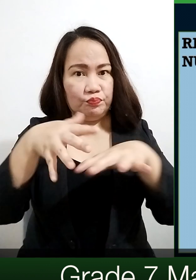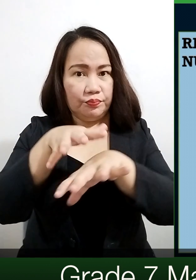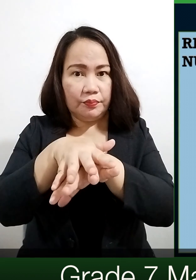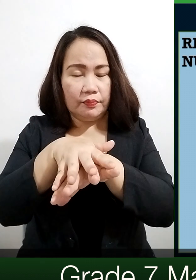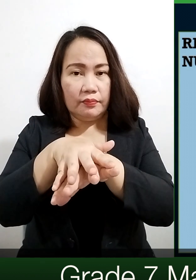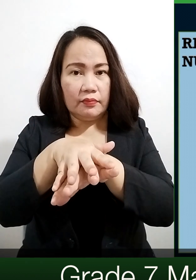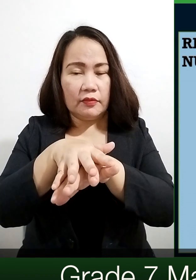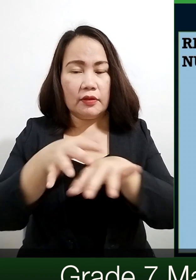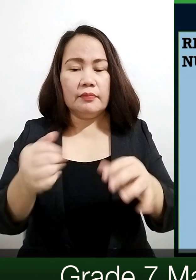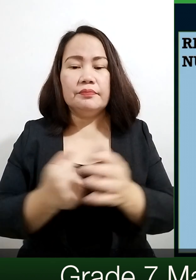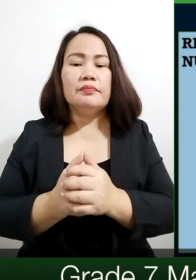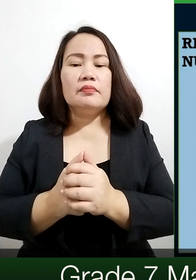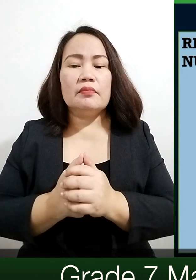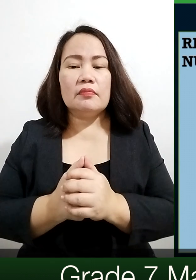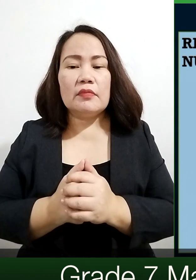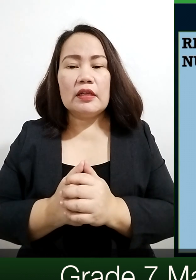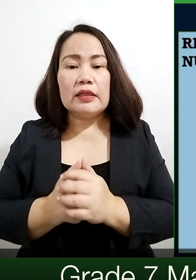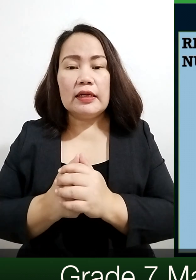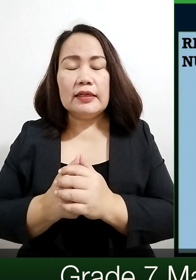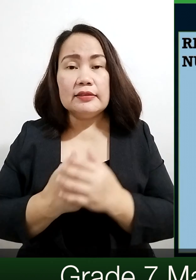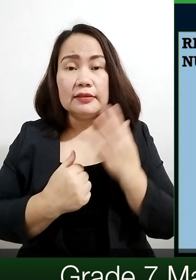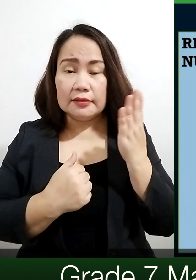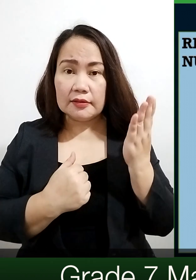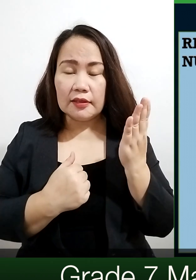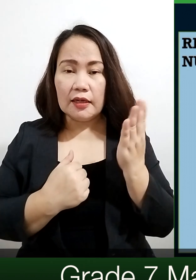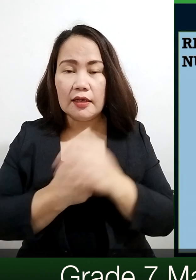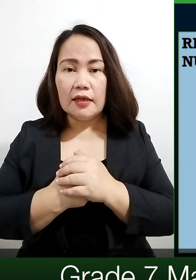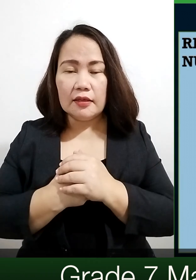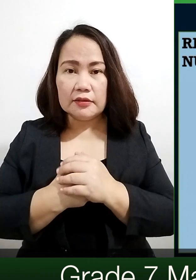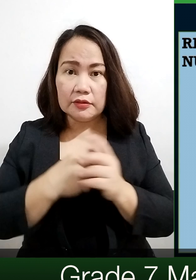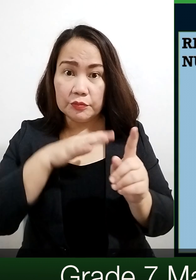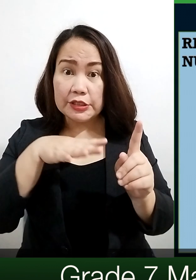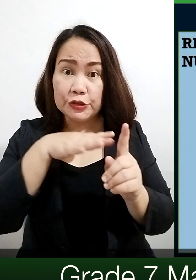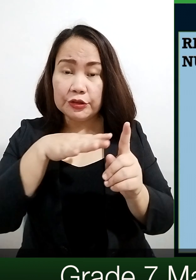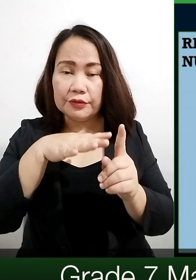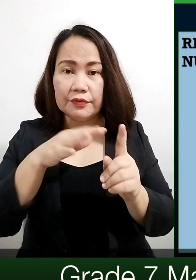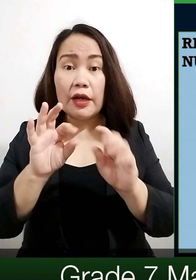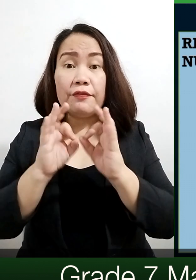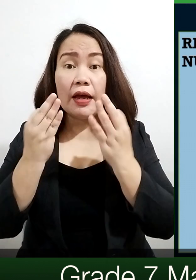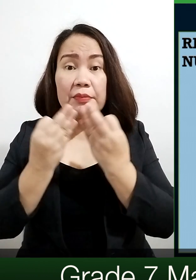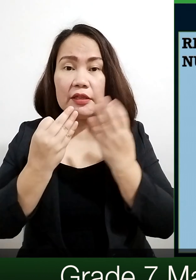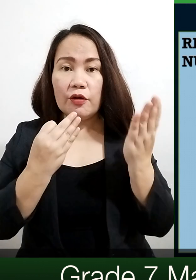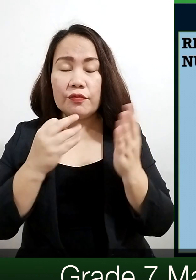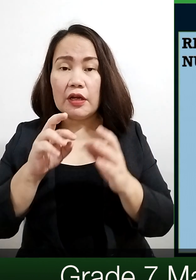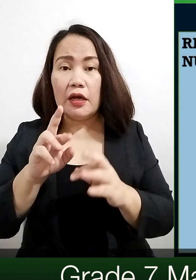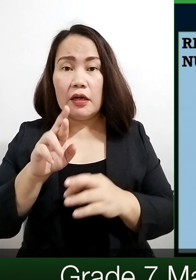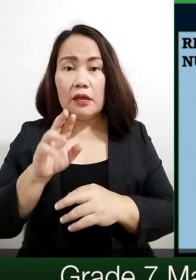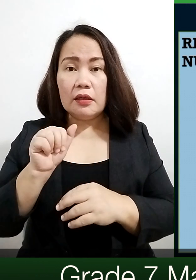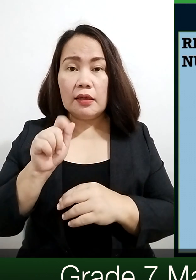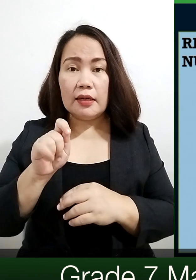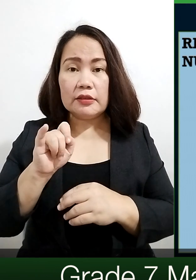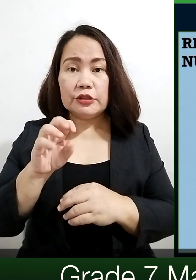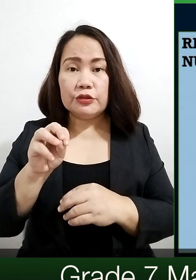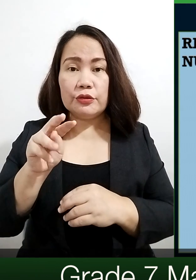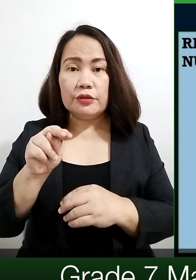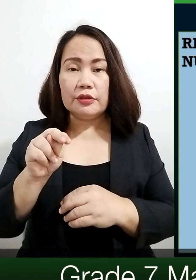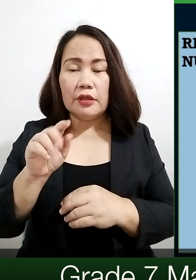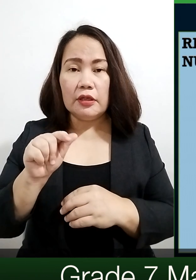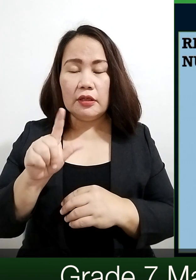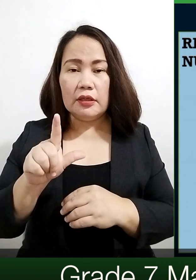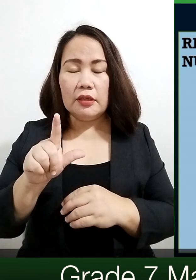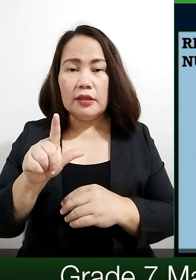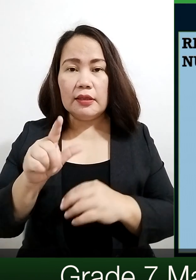note natin yung family ng ating rational numbers na kabilang or also one